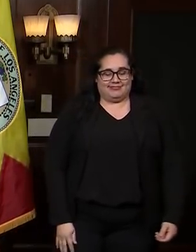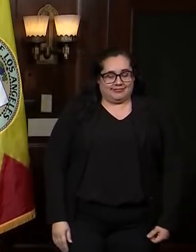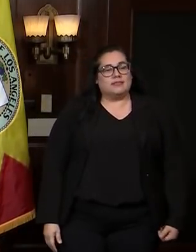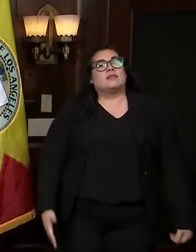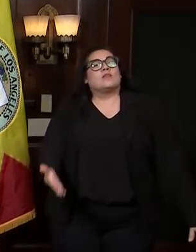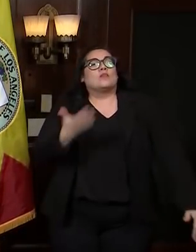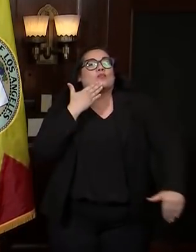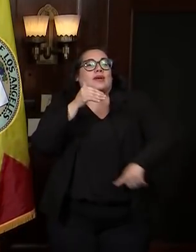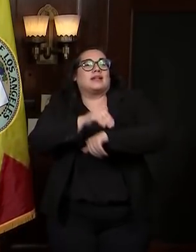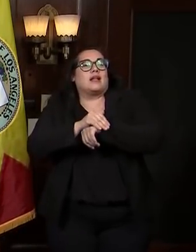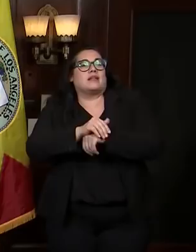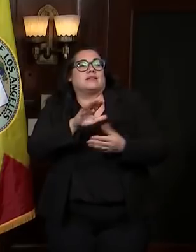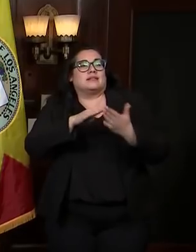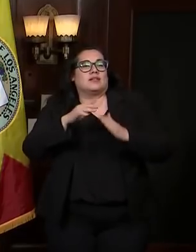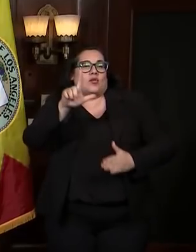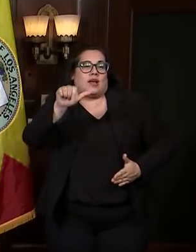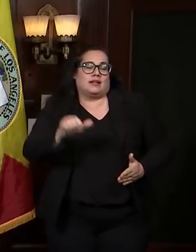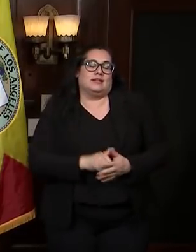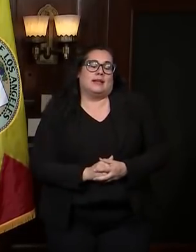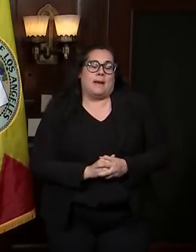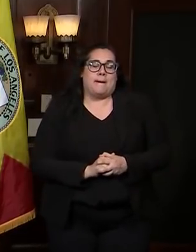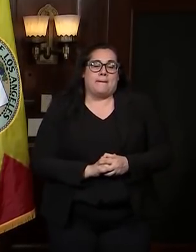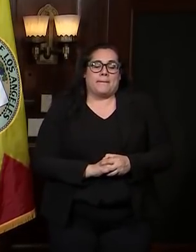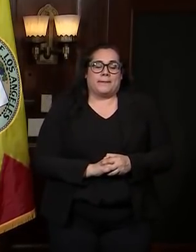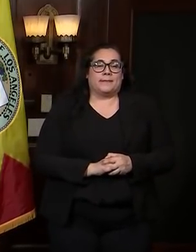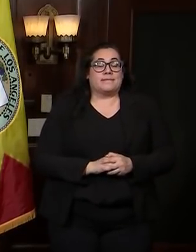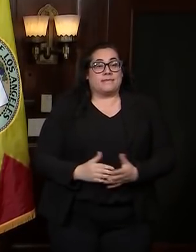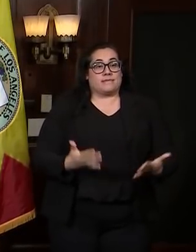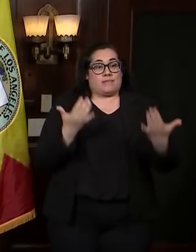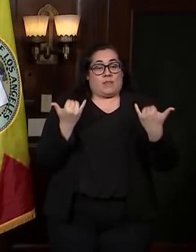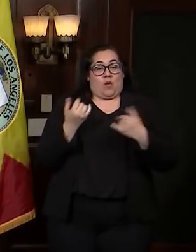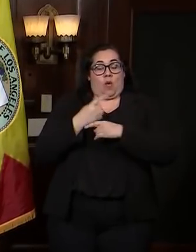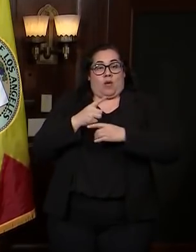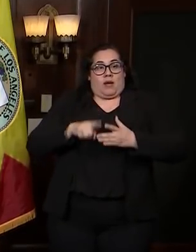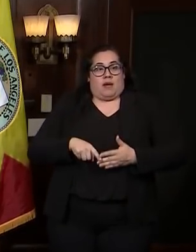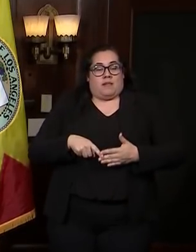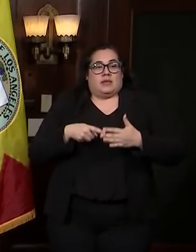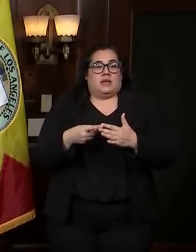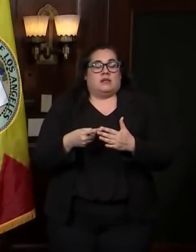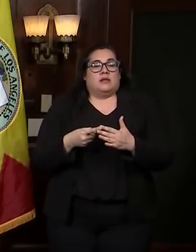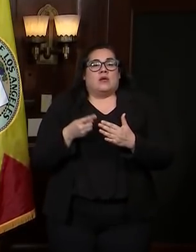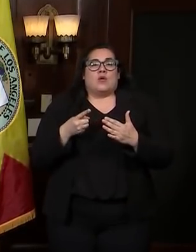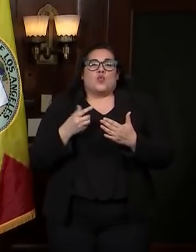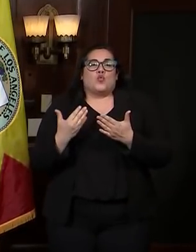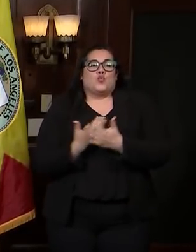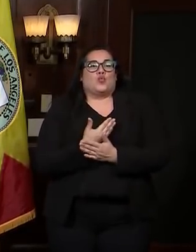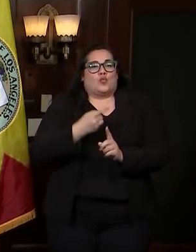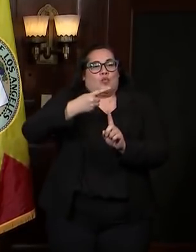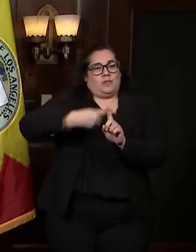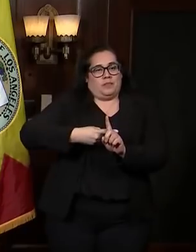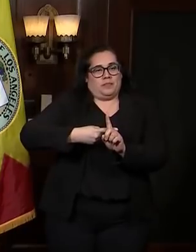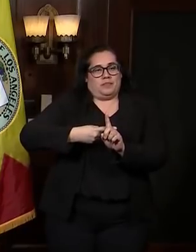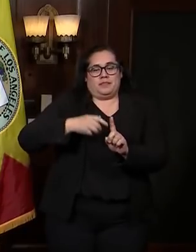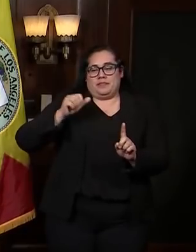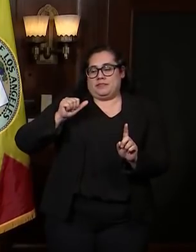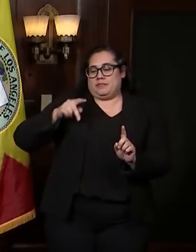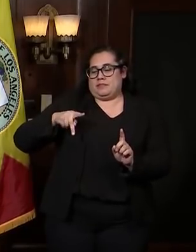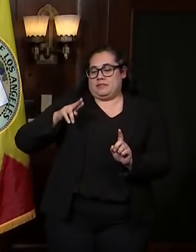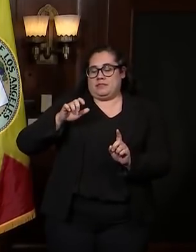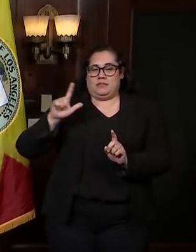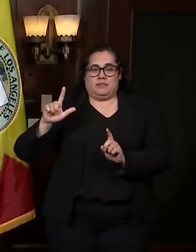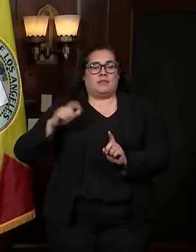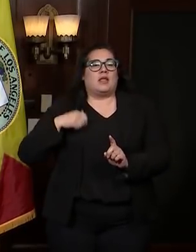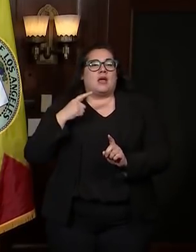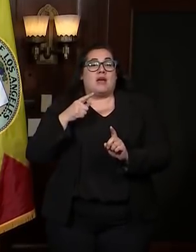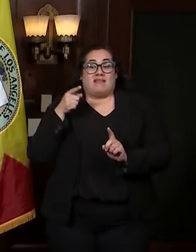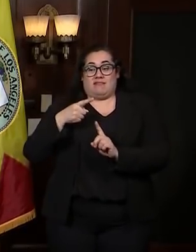Muy buenas tardes, Los Ángeles. Hoy empezamos un nuevo mes y va a ser un